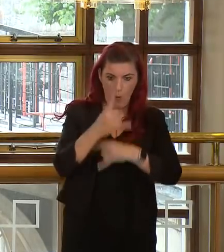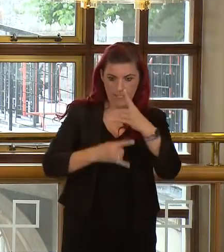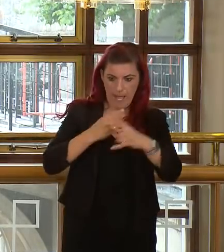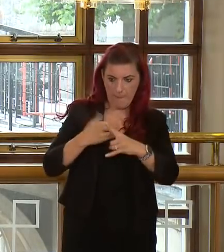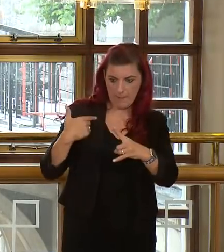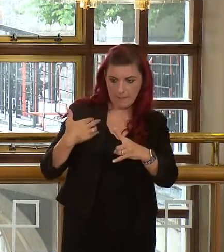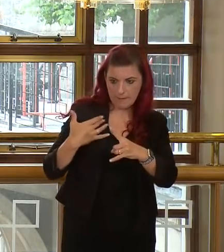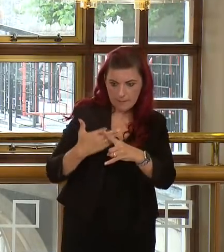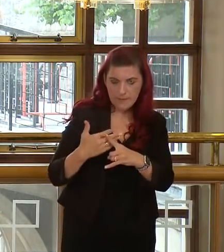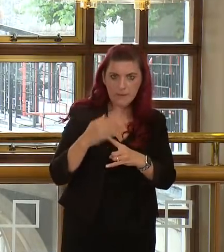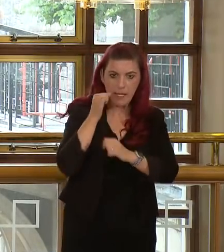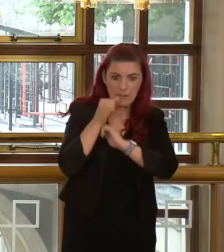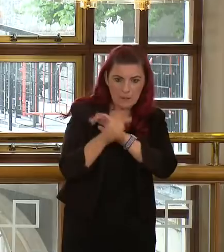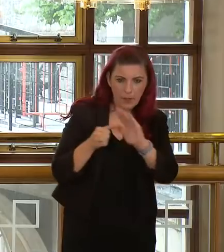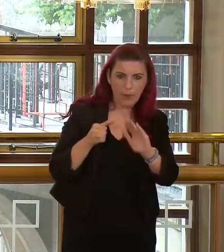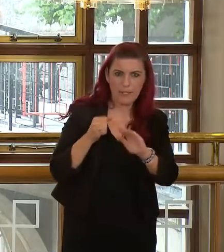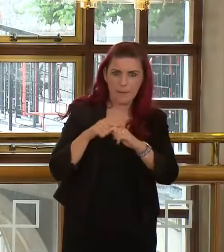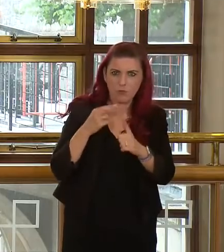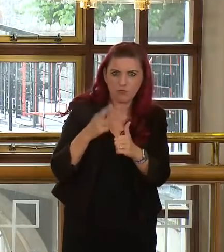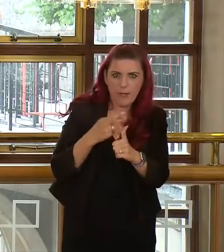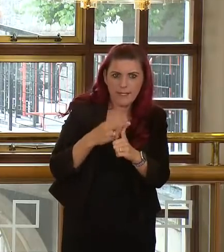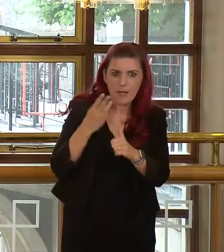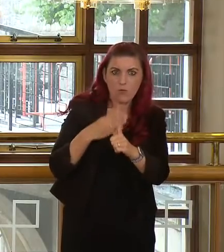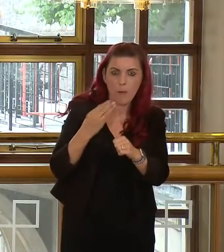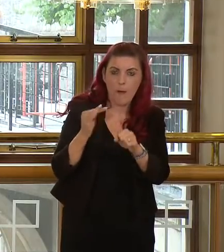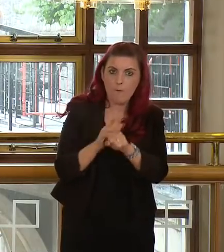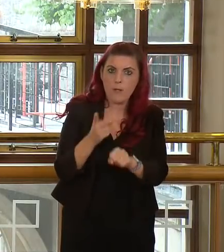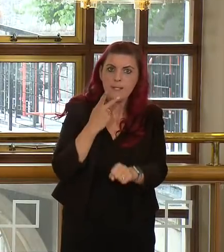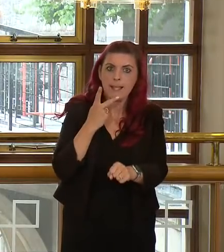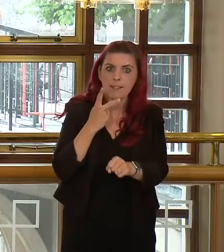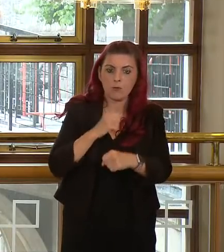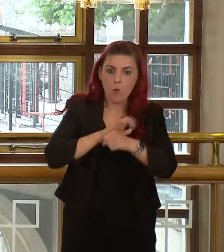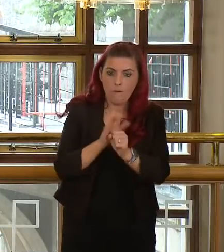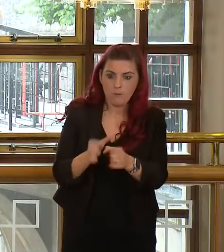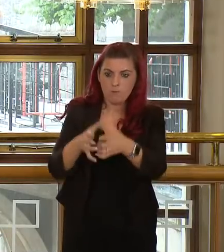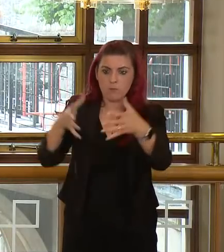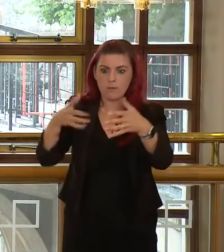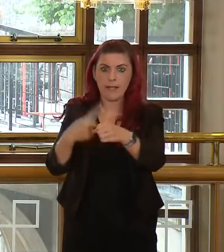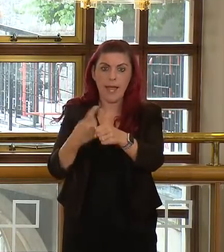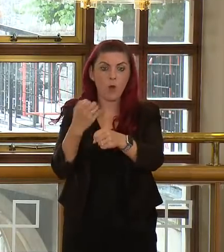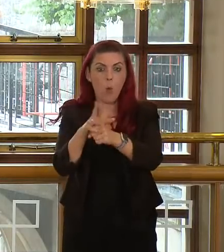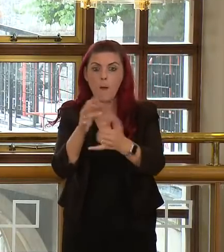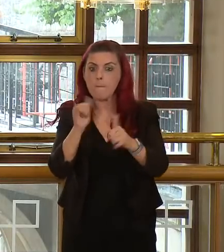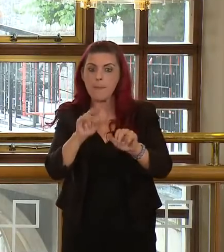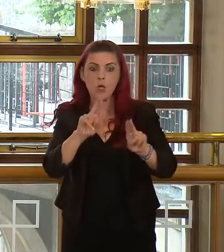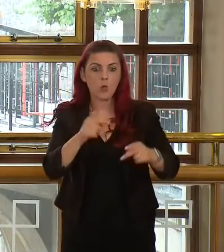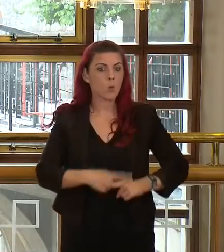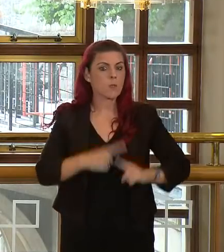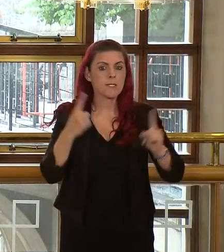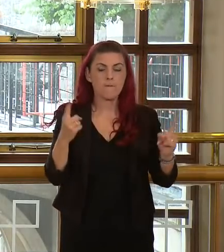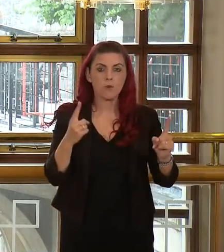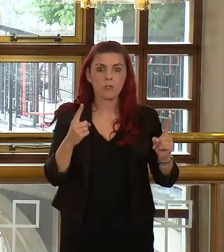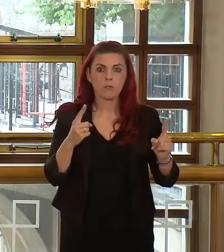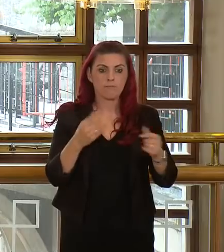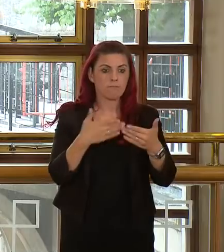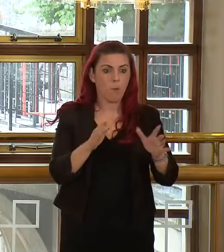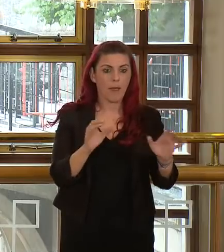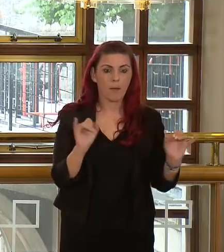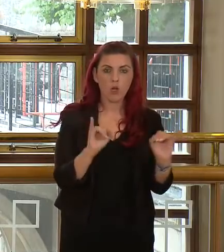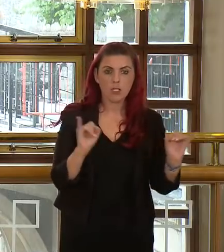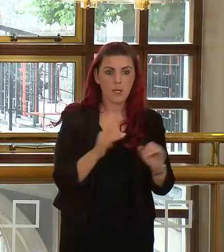from experience, and be prepared for a second wave or a completely different kind of pandemic or public emergency.